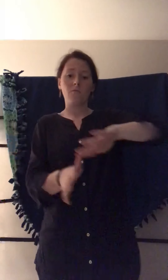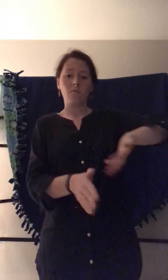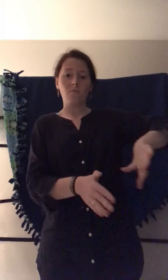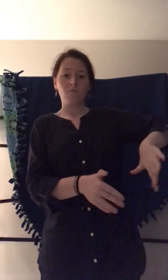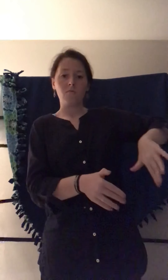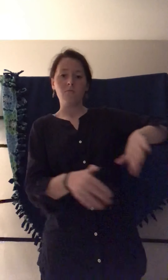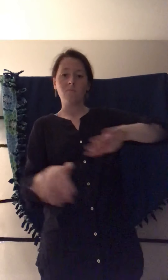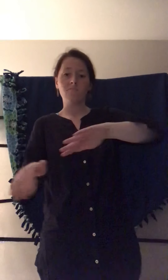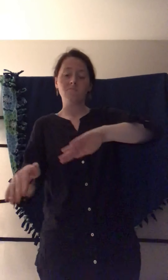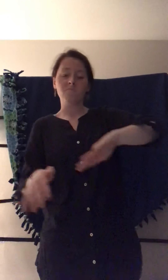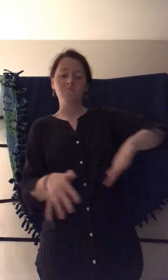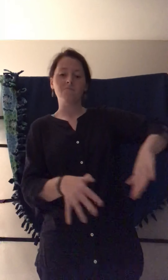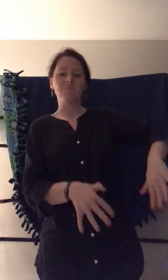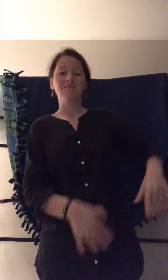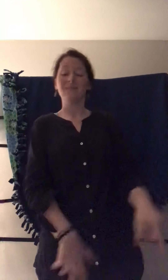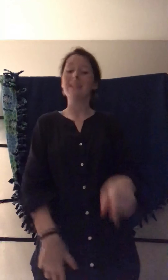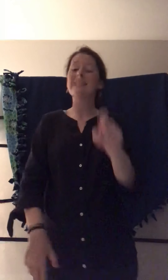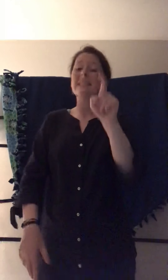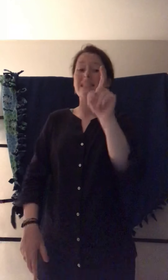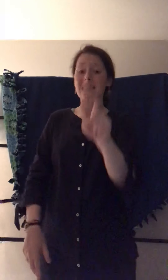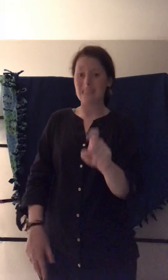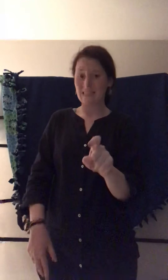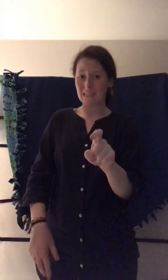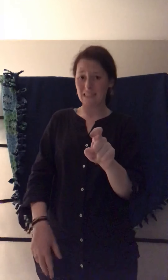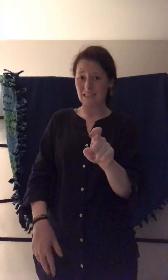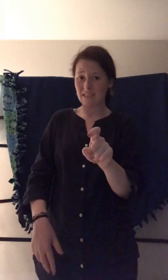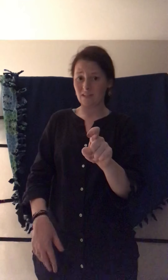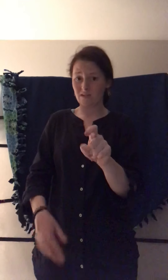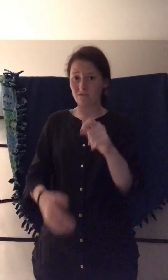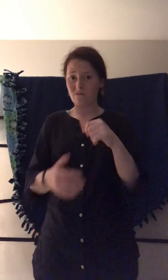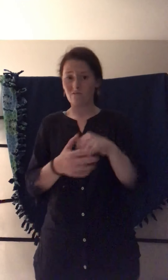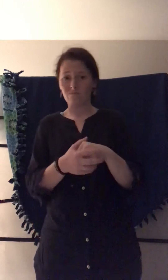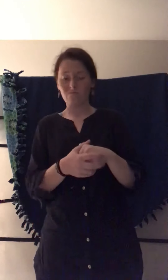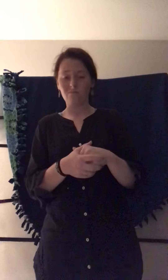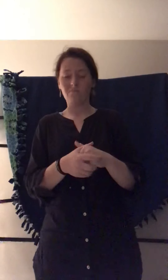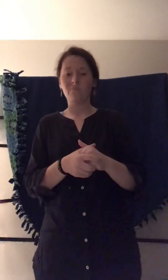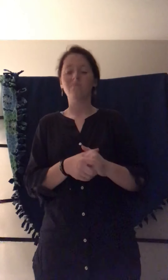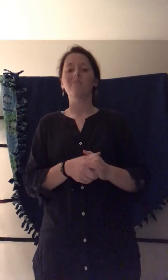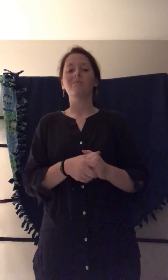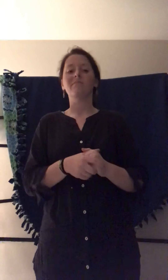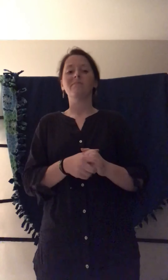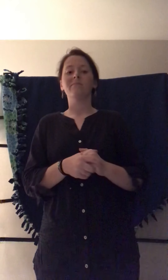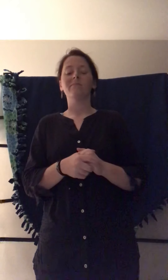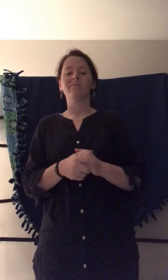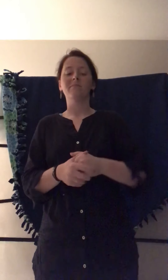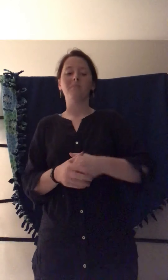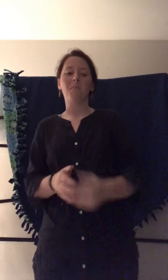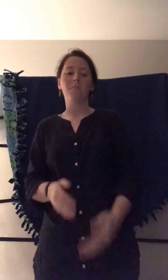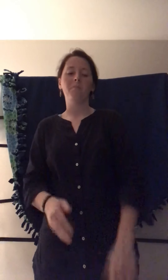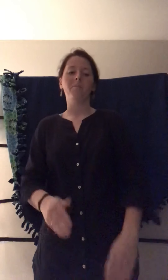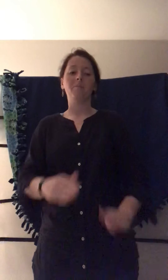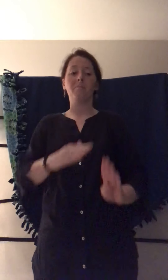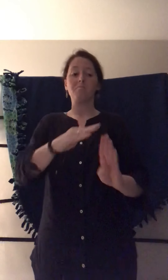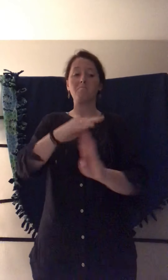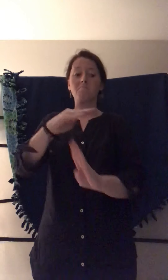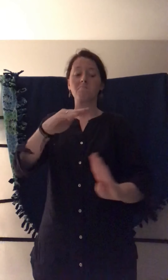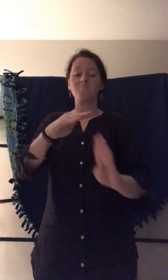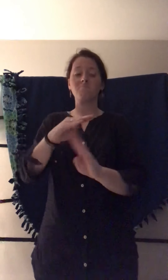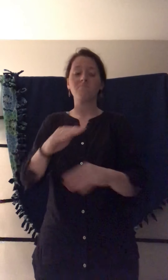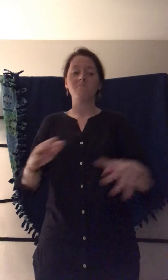during the summer to fall months. And to do that, we have to look once again at our basic hurricane ingredients. Remember those precursor